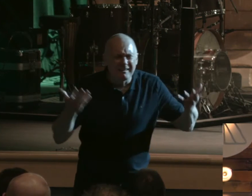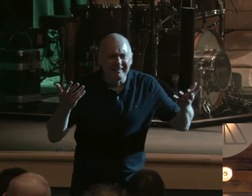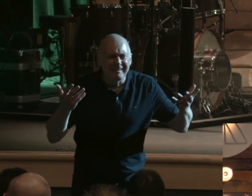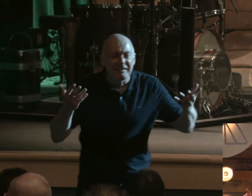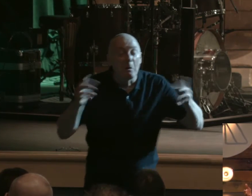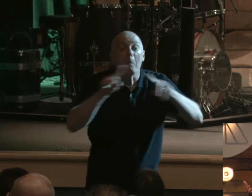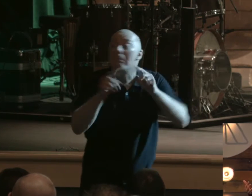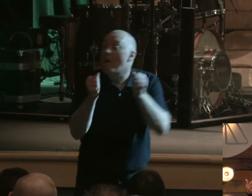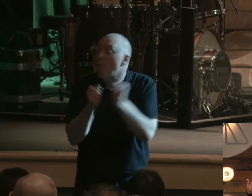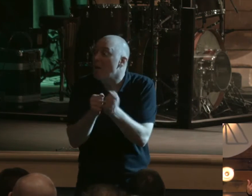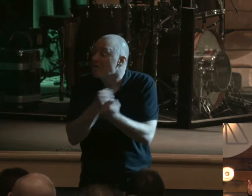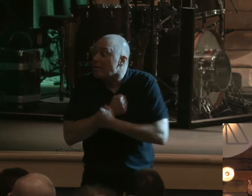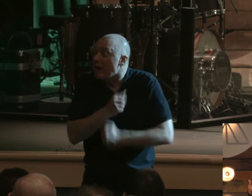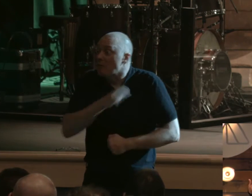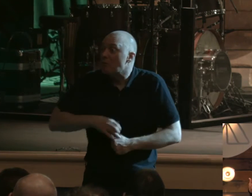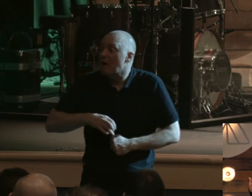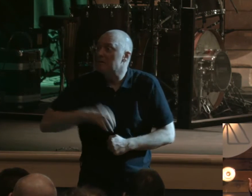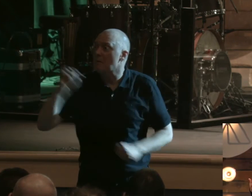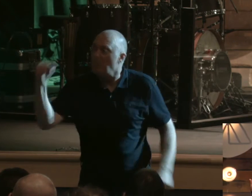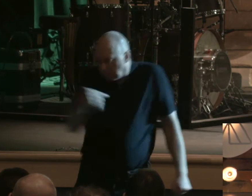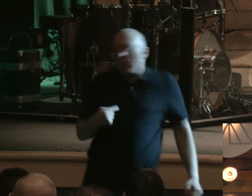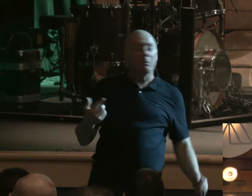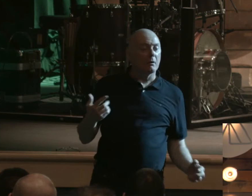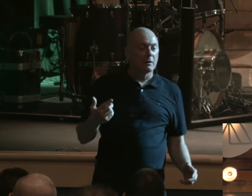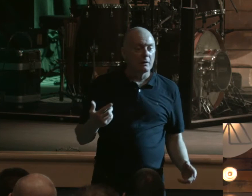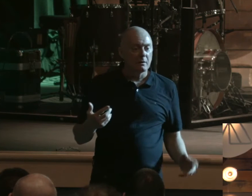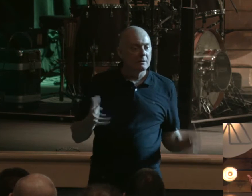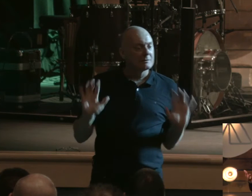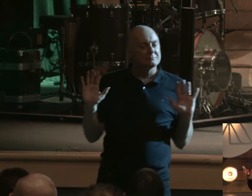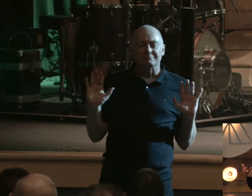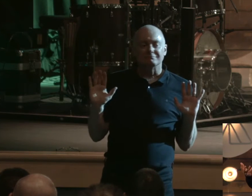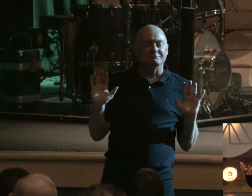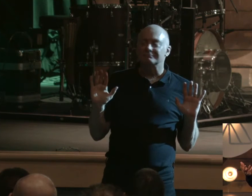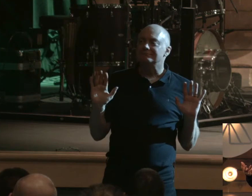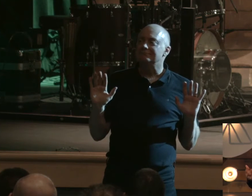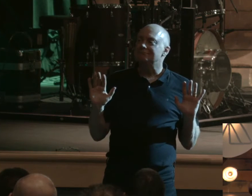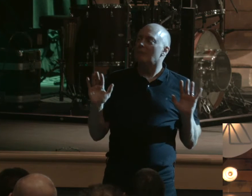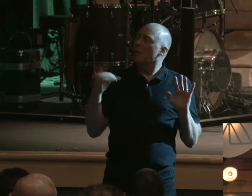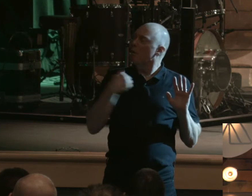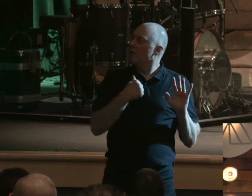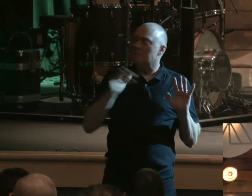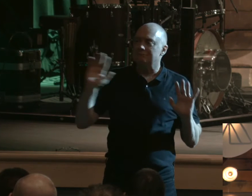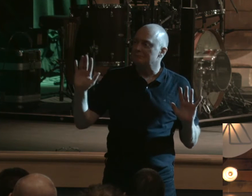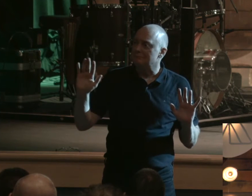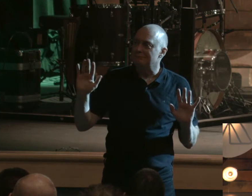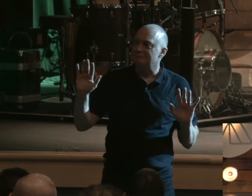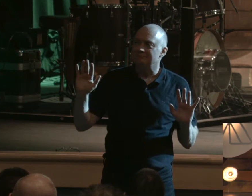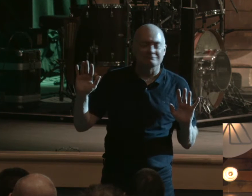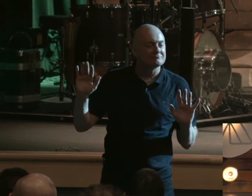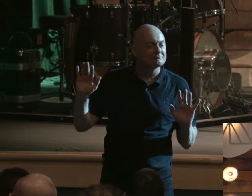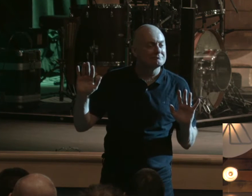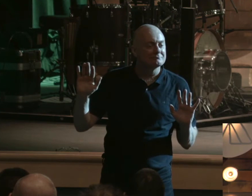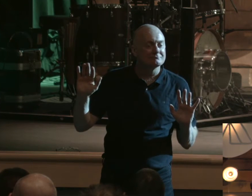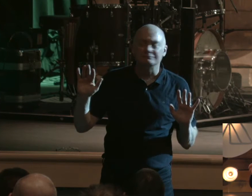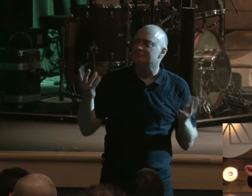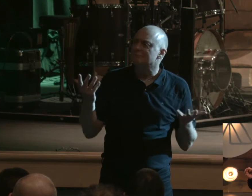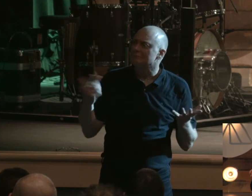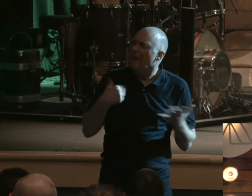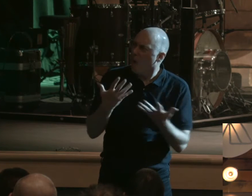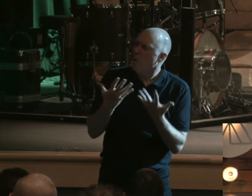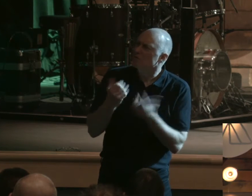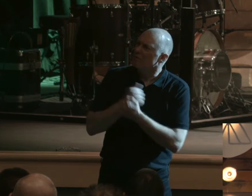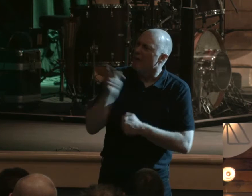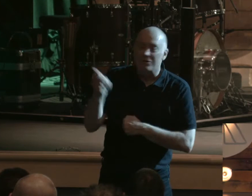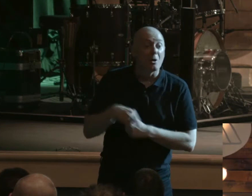love of Christ, the opposition come against us and to allow us to not stoop to the level, but to rise above and to say, how can I love in this